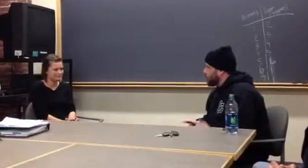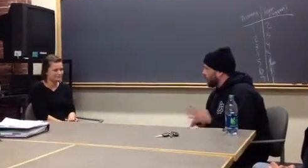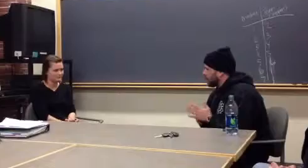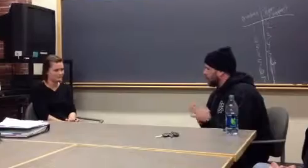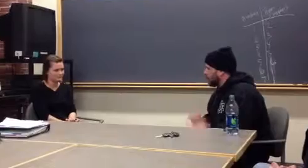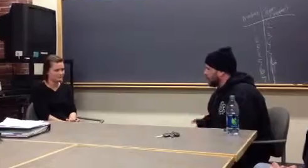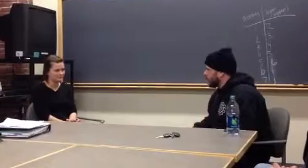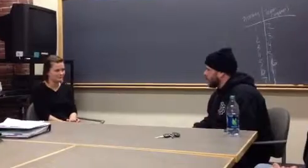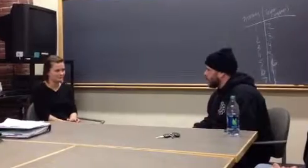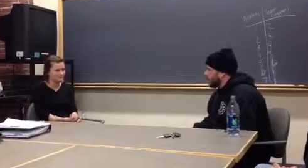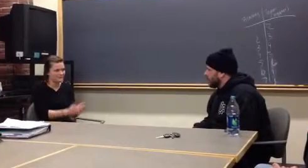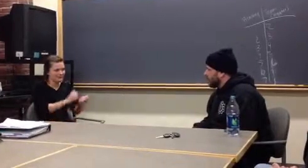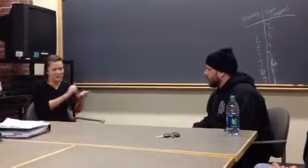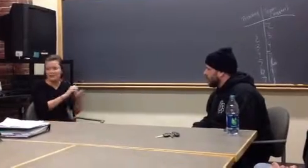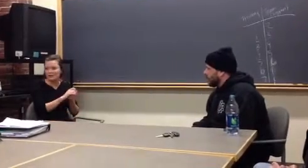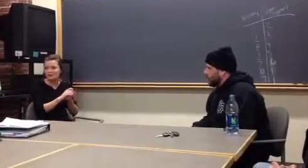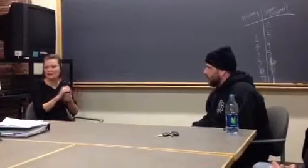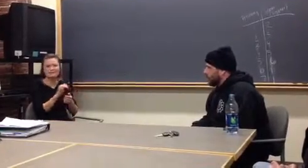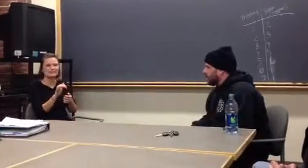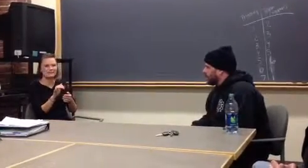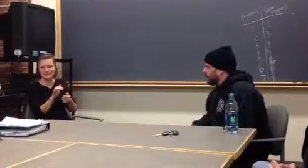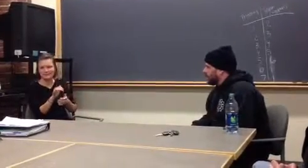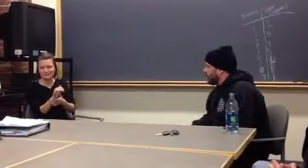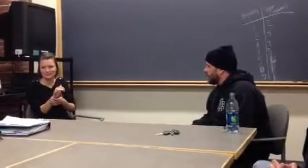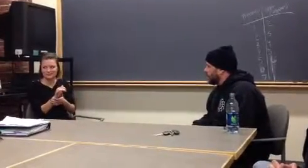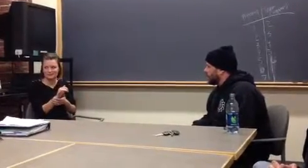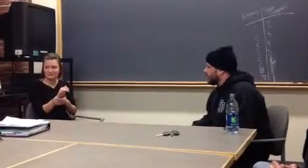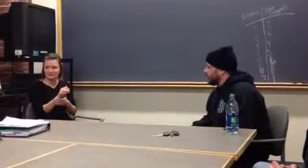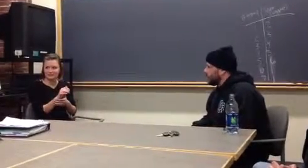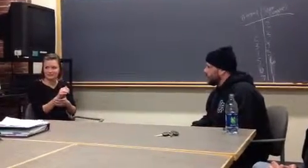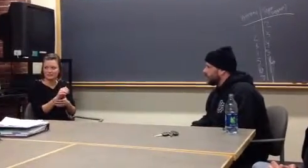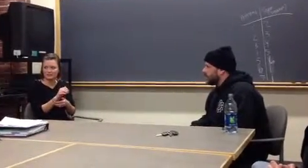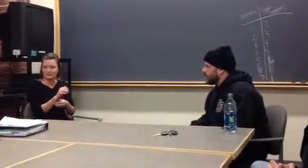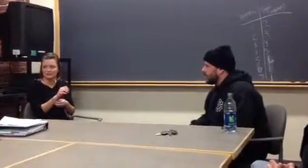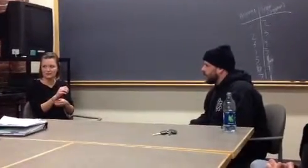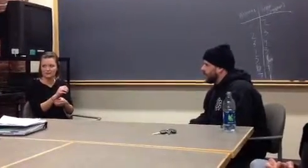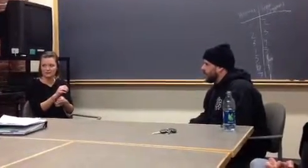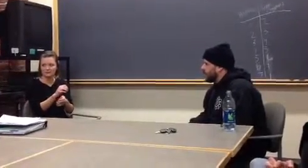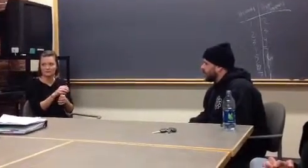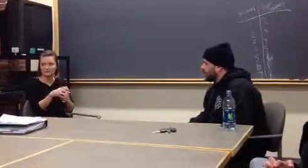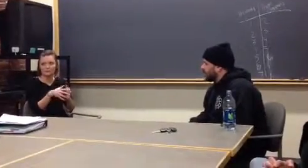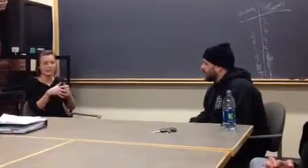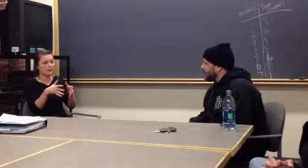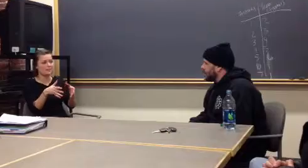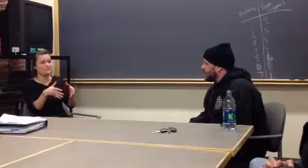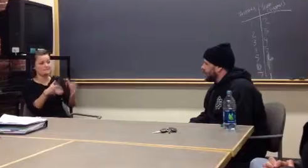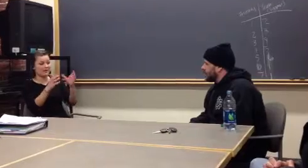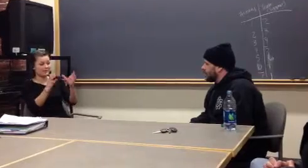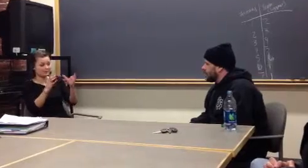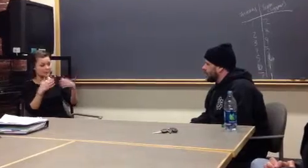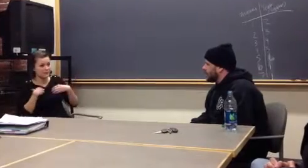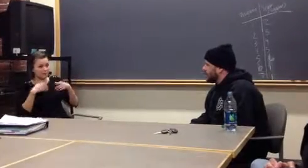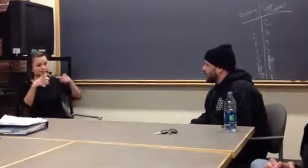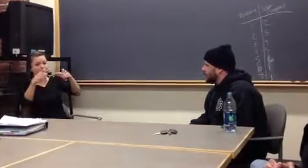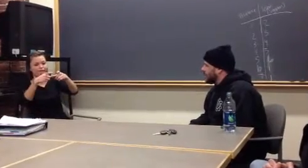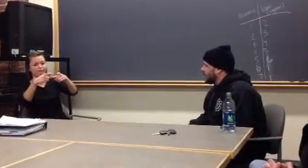touchdown? like okay, basketball, you have a hoop. You put the ball in the hoop, you get a